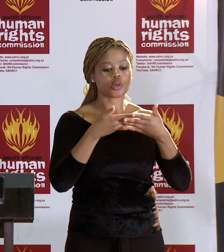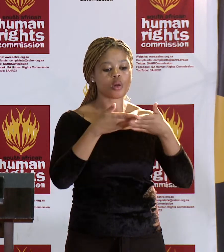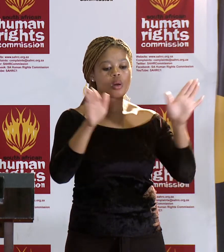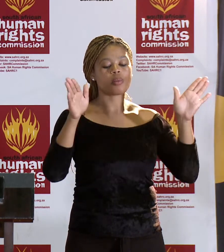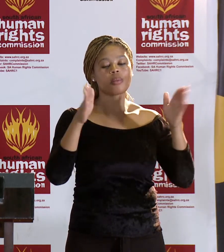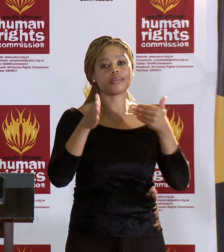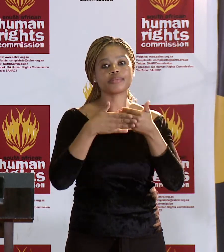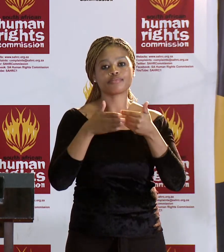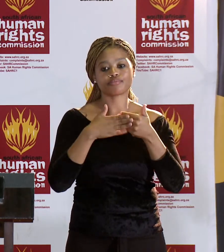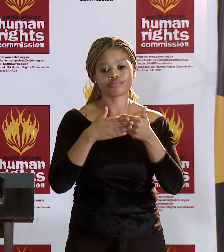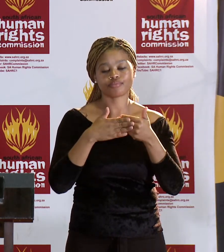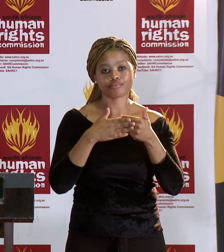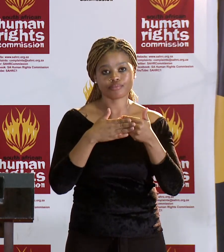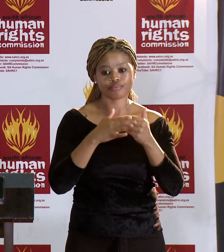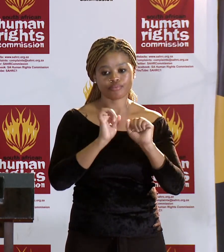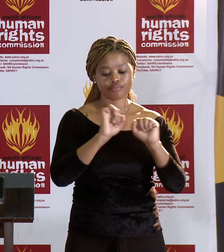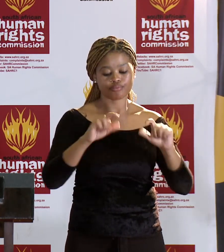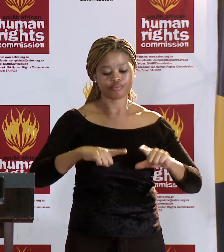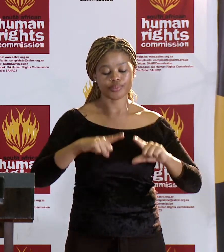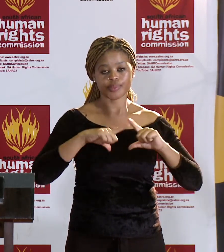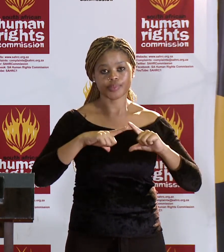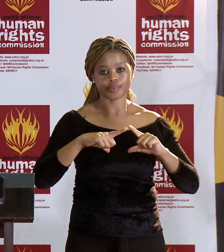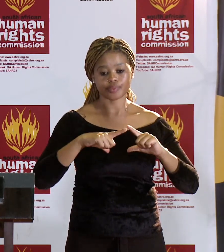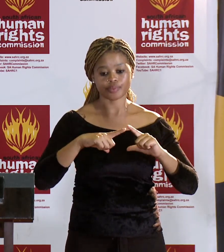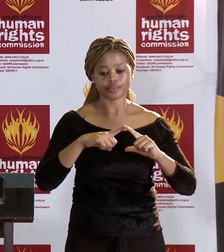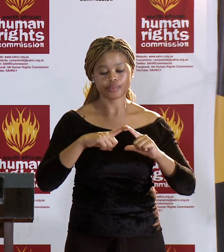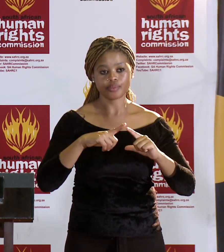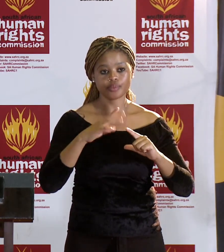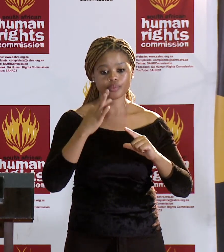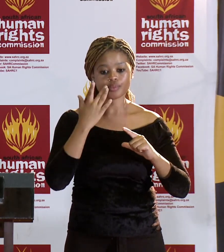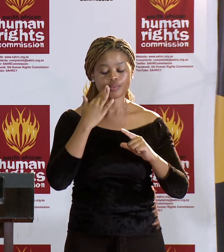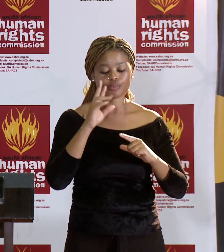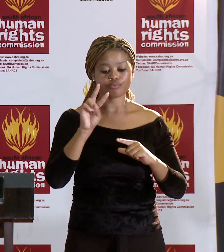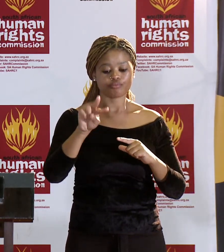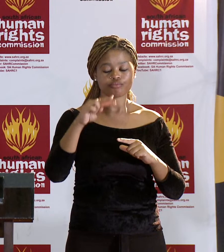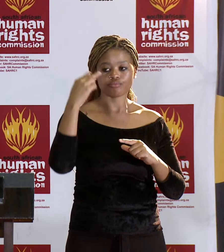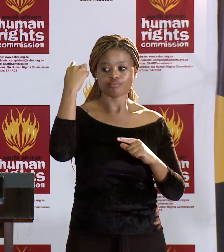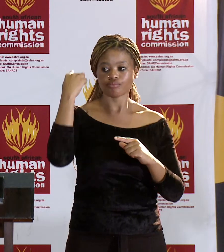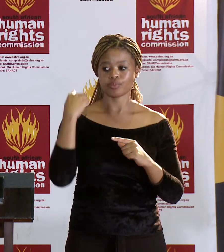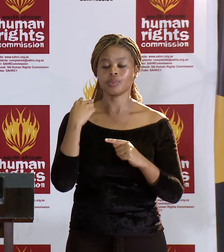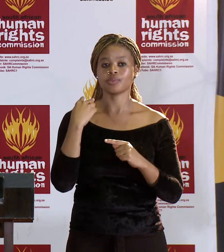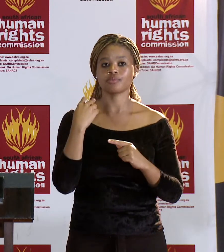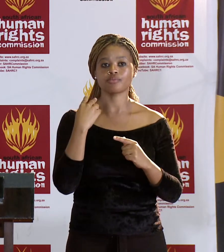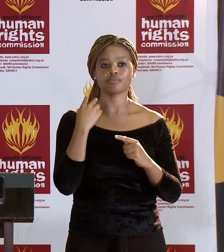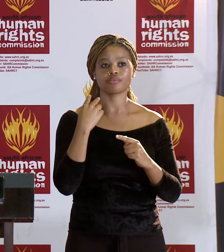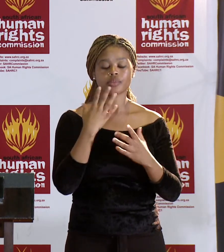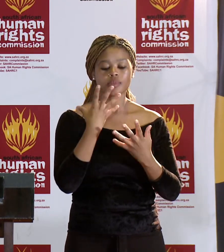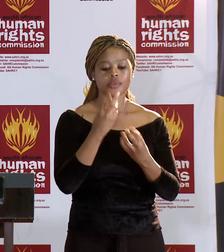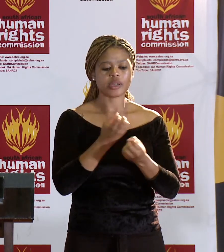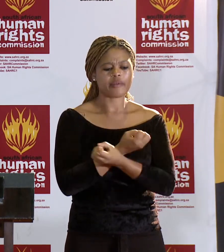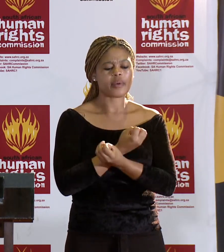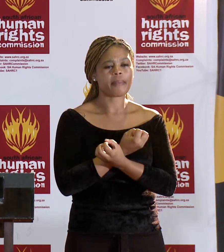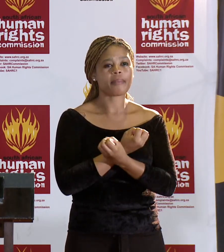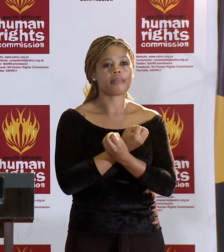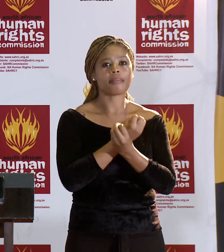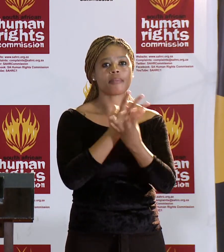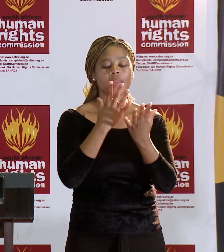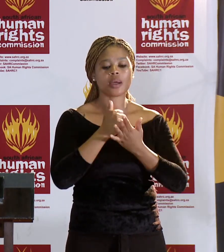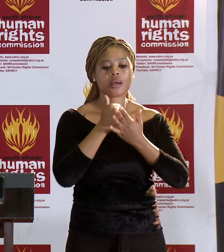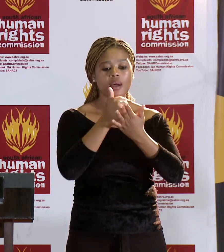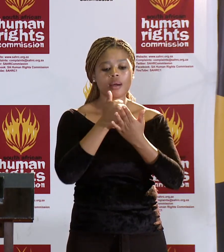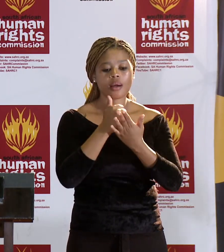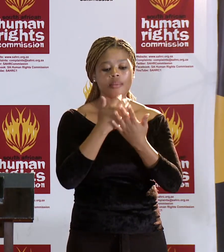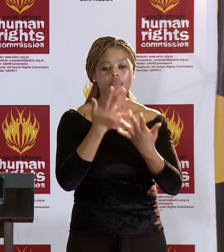doors are in your life, so that when you look back, you have many helping hands,